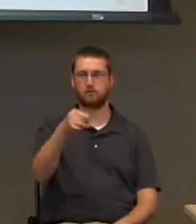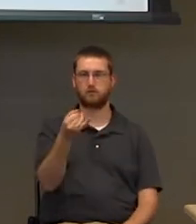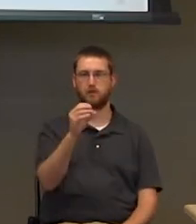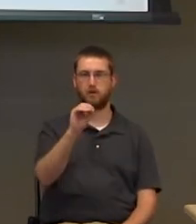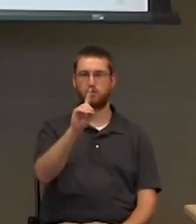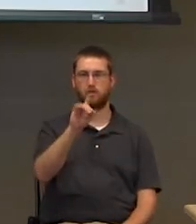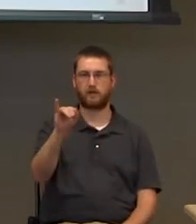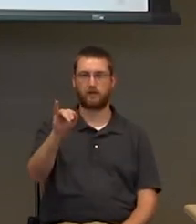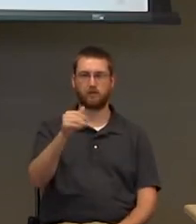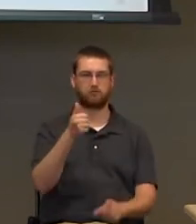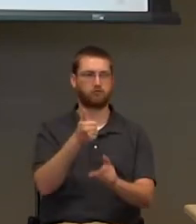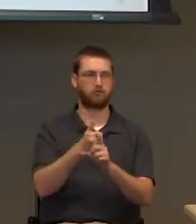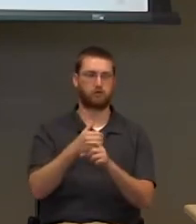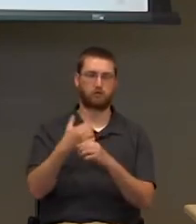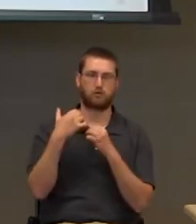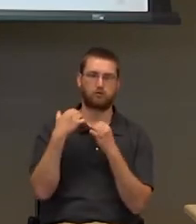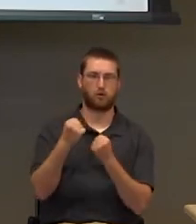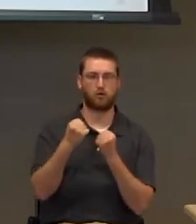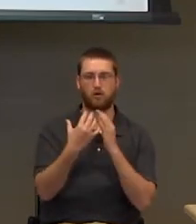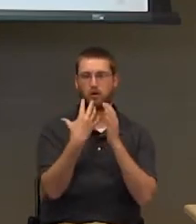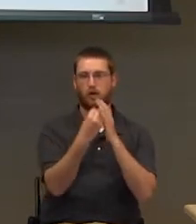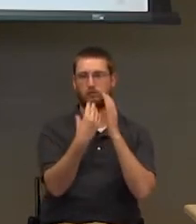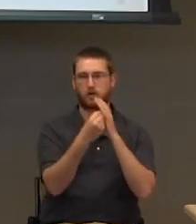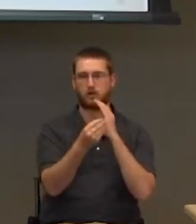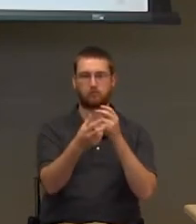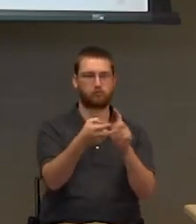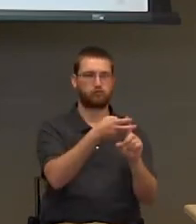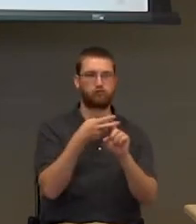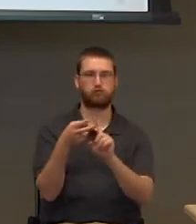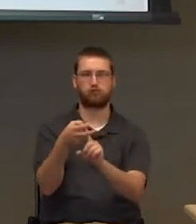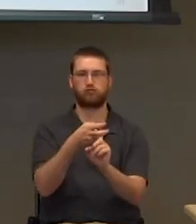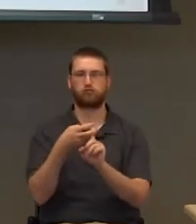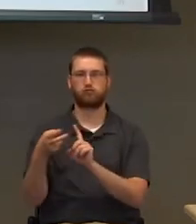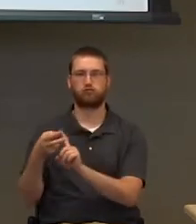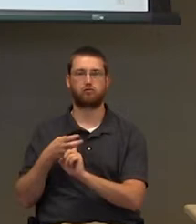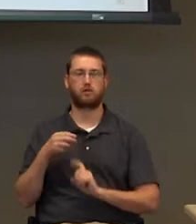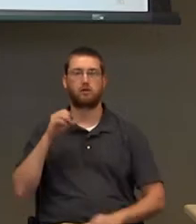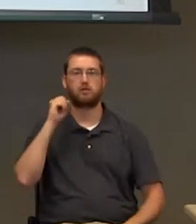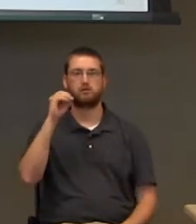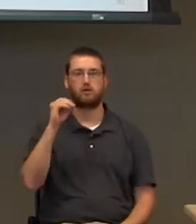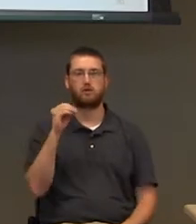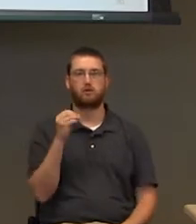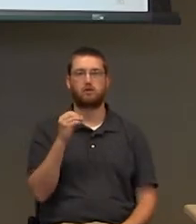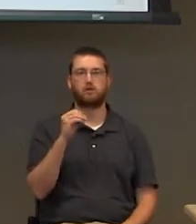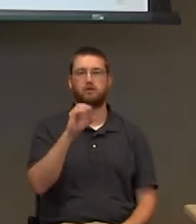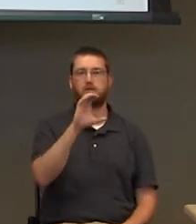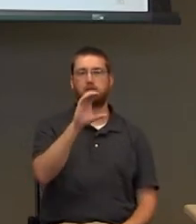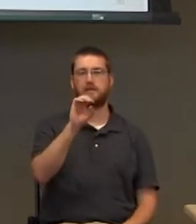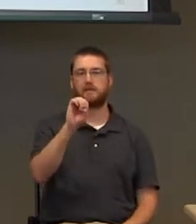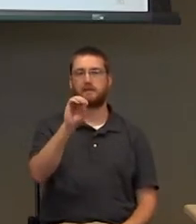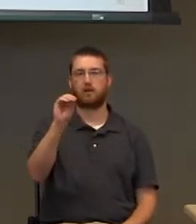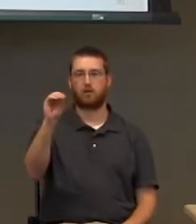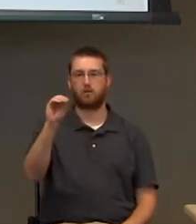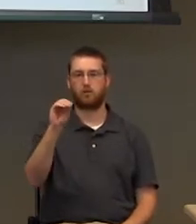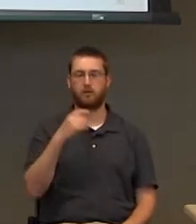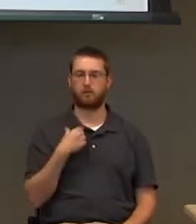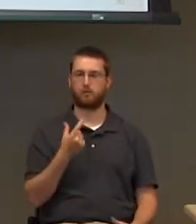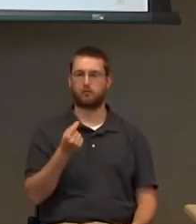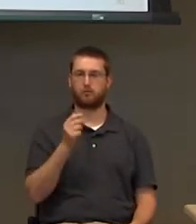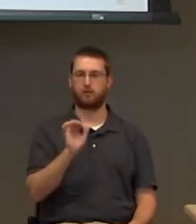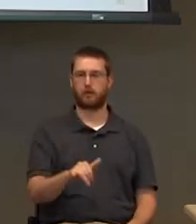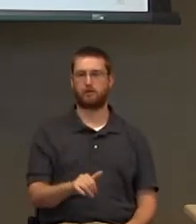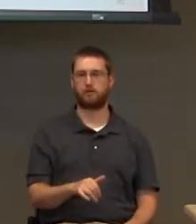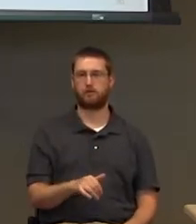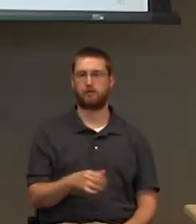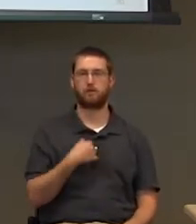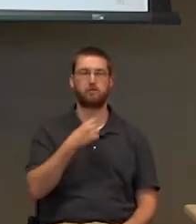is substantially stronger in that outward economic development recruitment piece. And so as a CEO, that's what he should be doing. As I